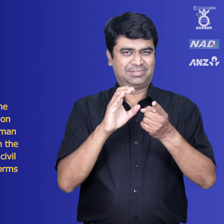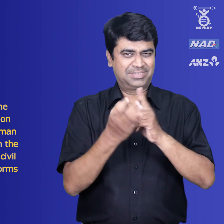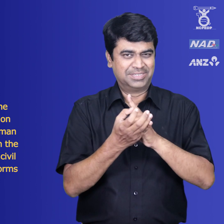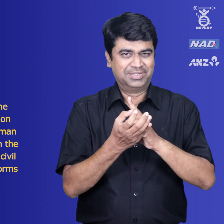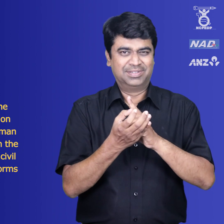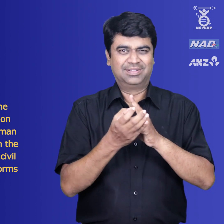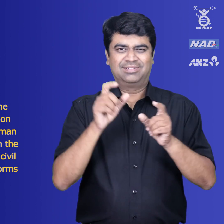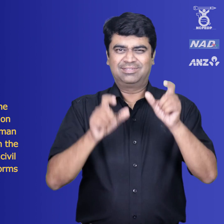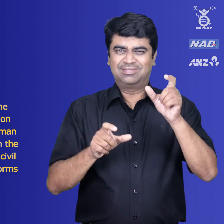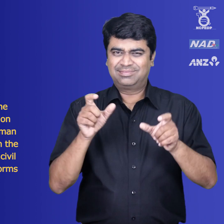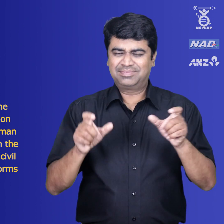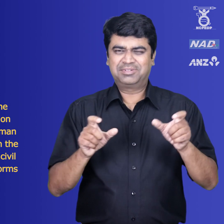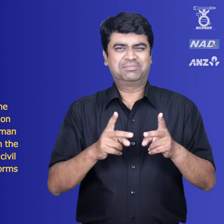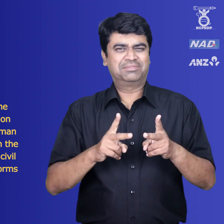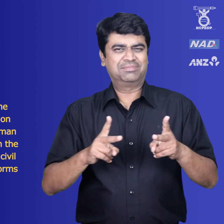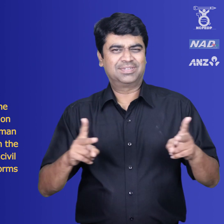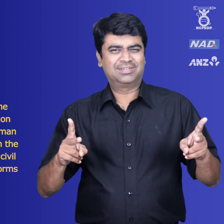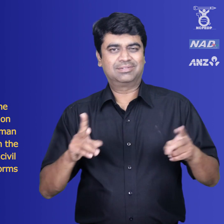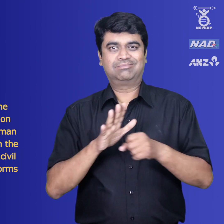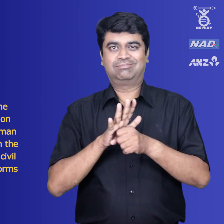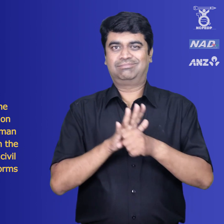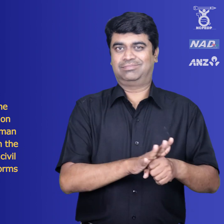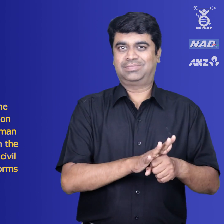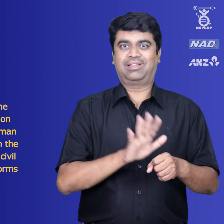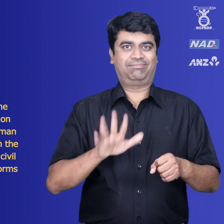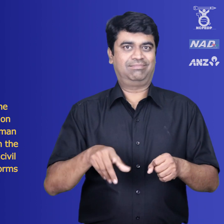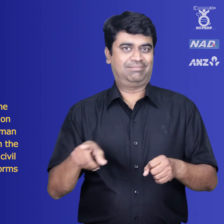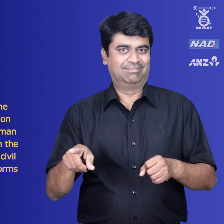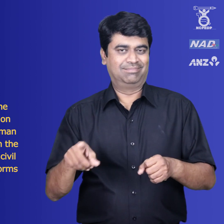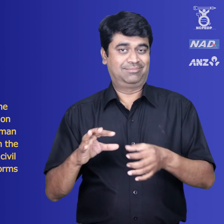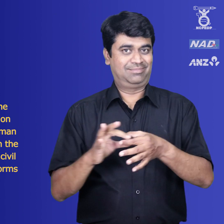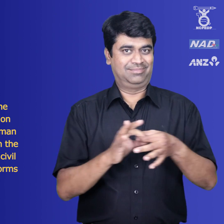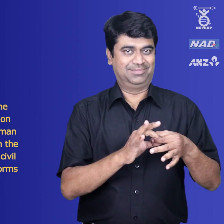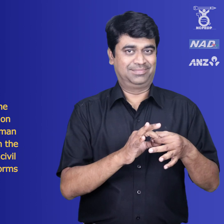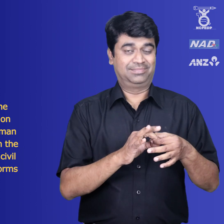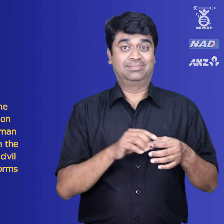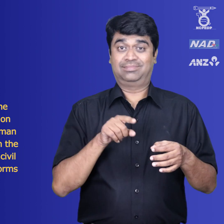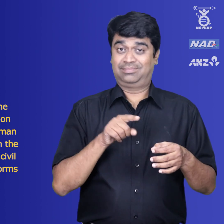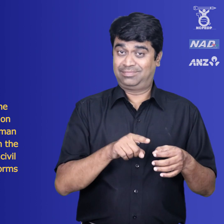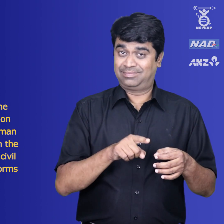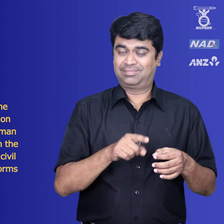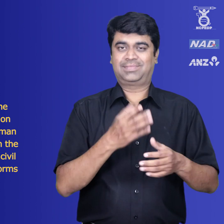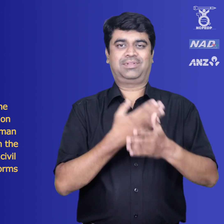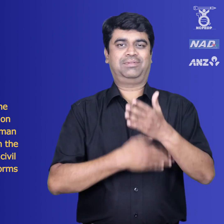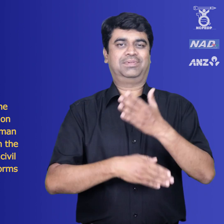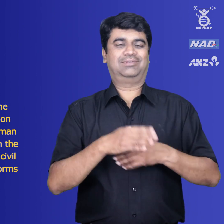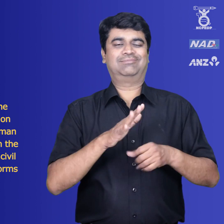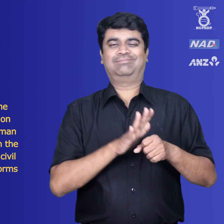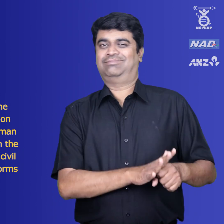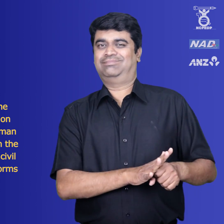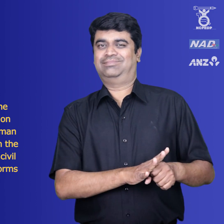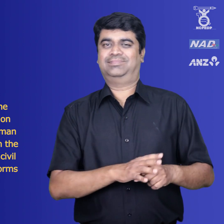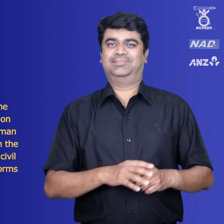civil or any other field, and includes all forms of discrimination and denial of